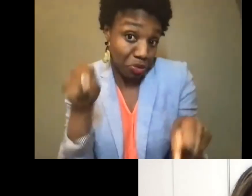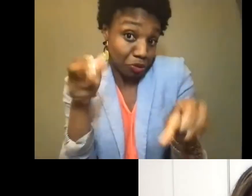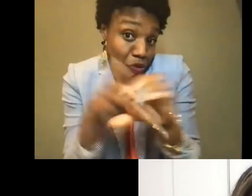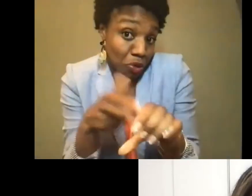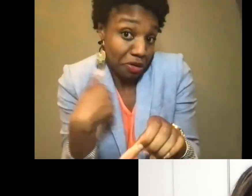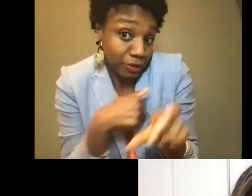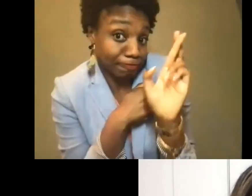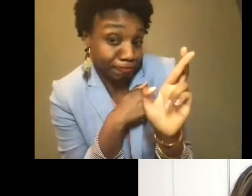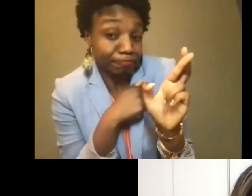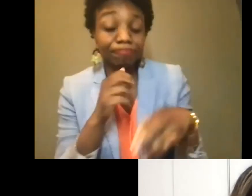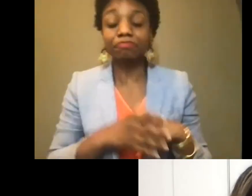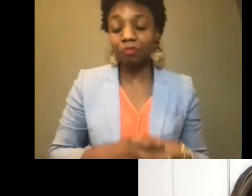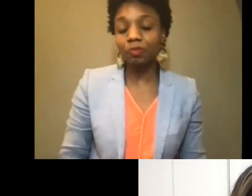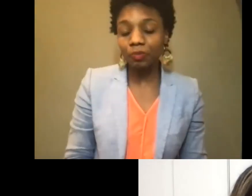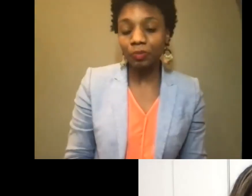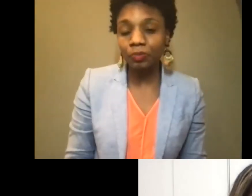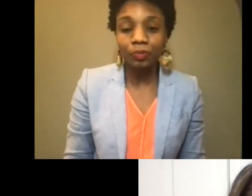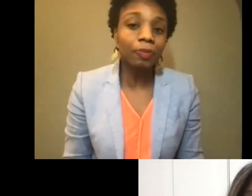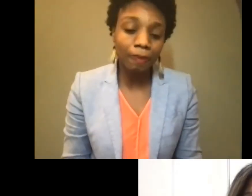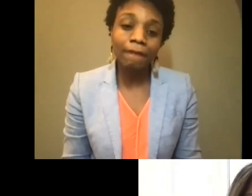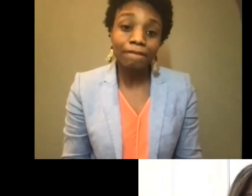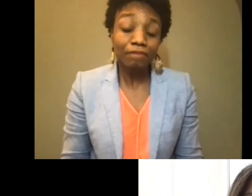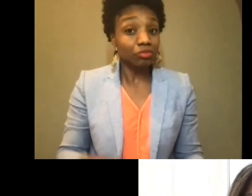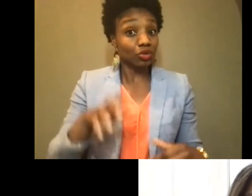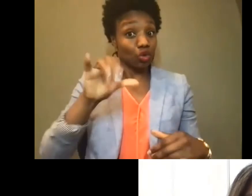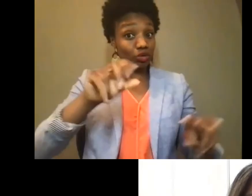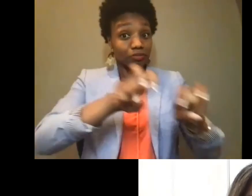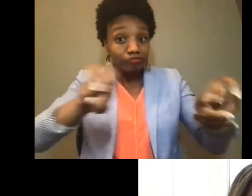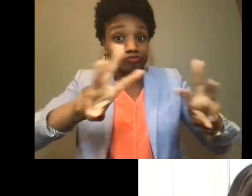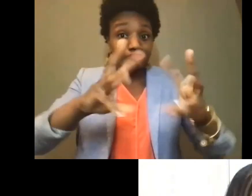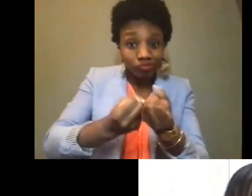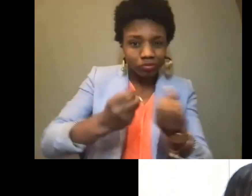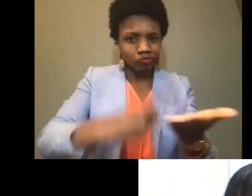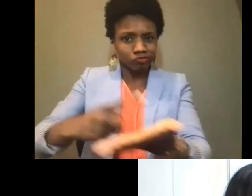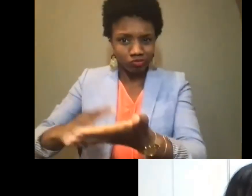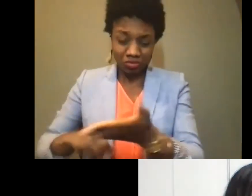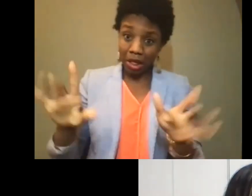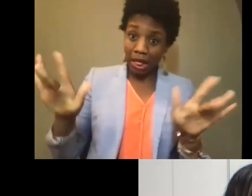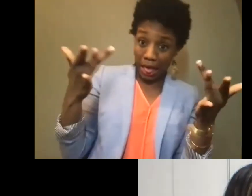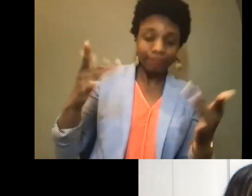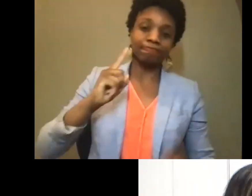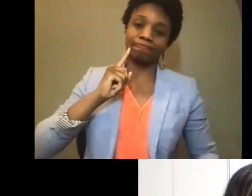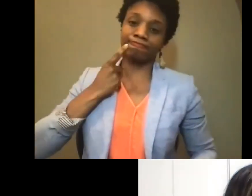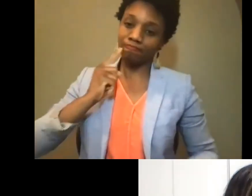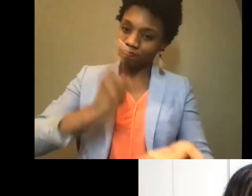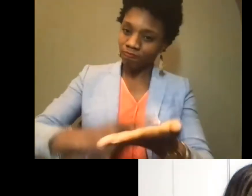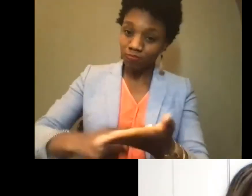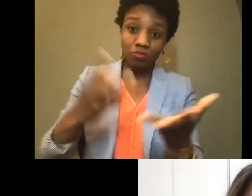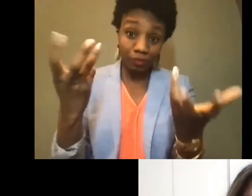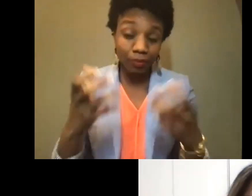to participate in those critical conversations about health equity. On Thursday, which is the last night